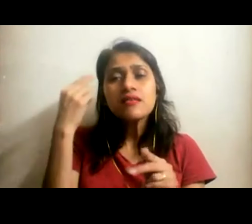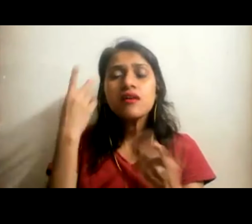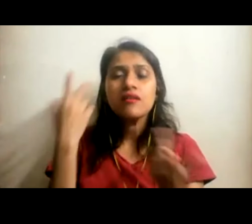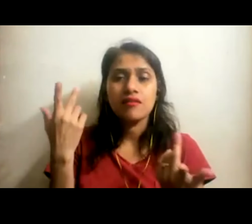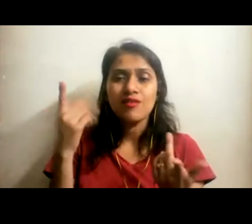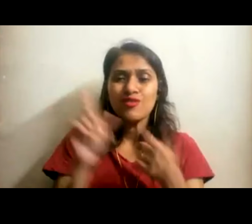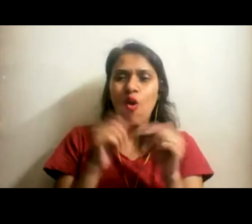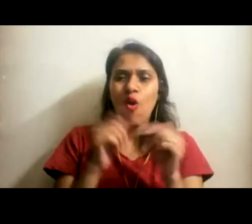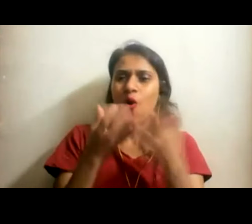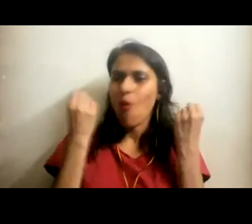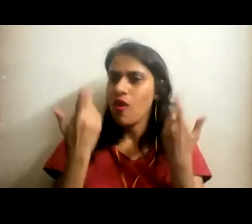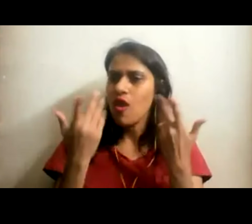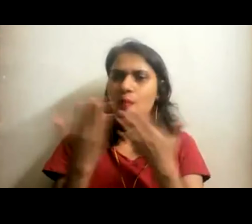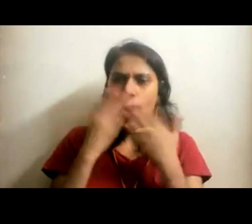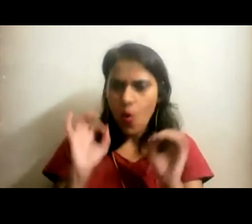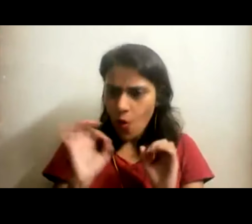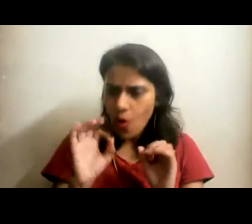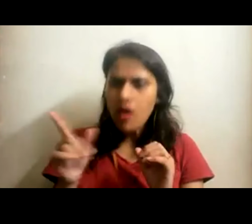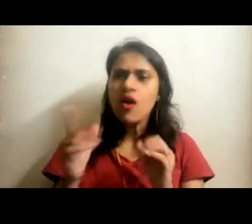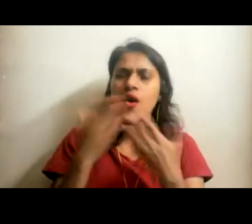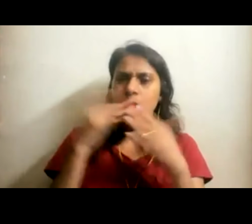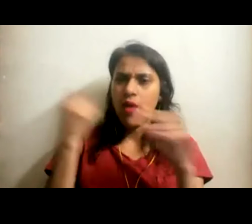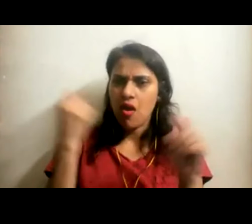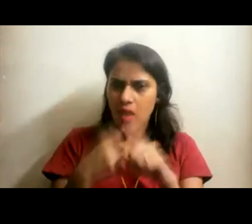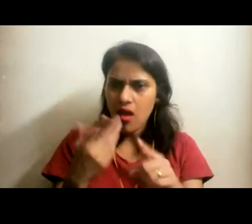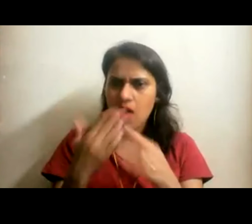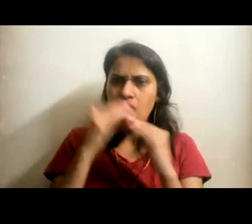and in their work environment. So what are the